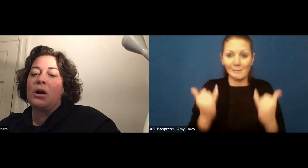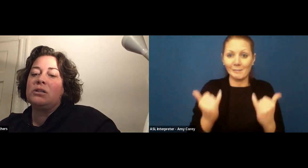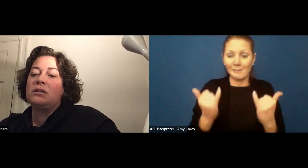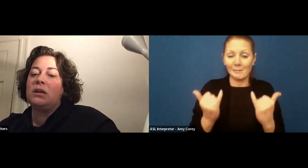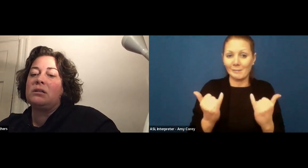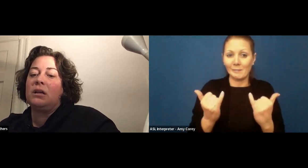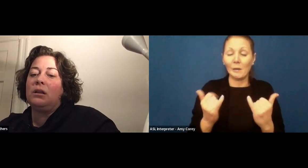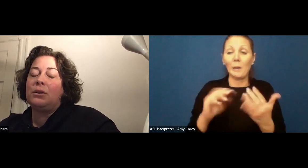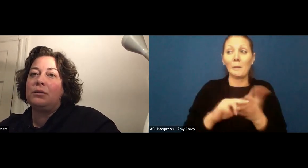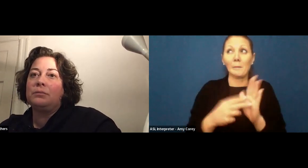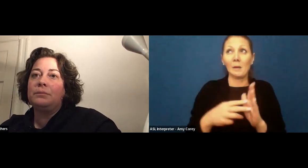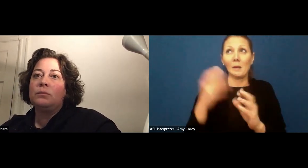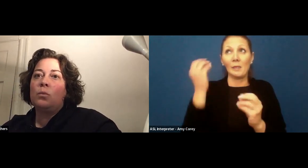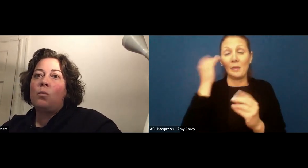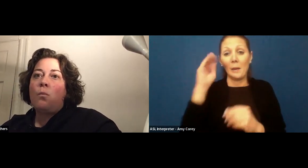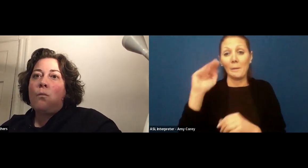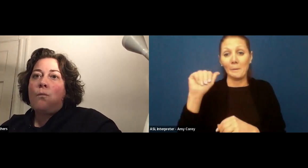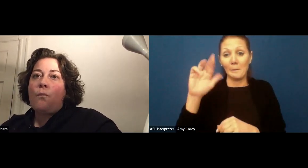So if March the 16th